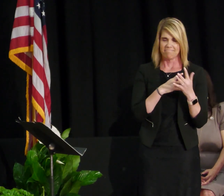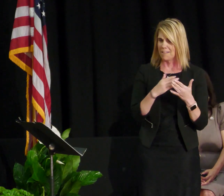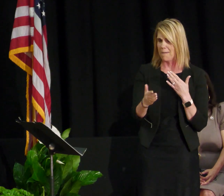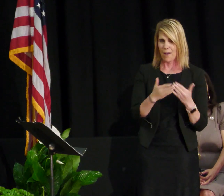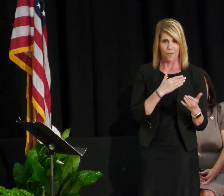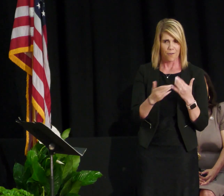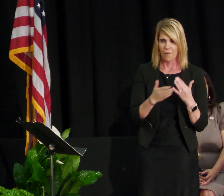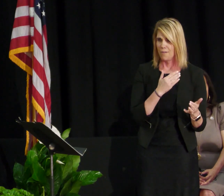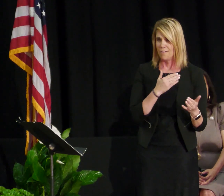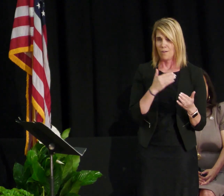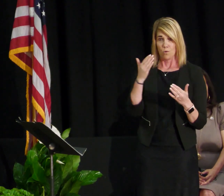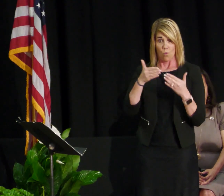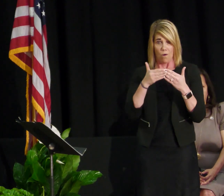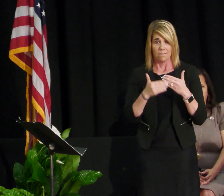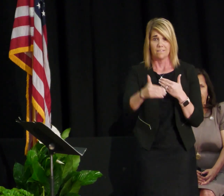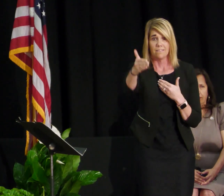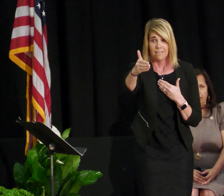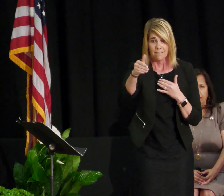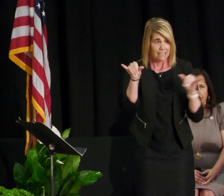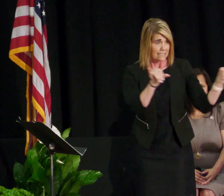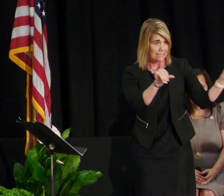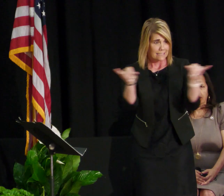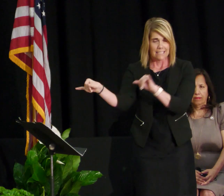when you started here at CSDB.